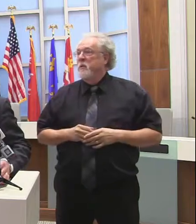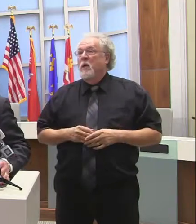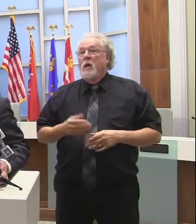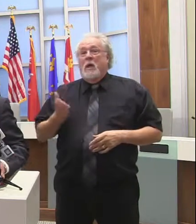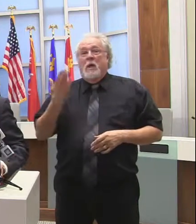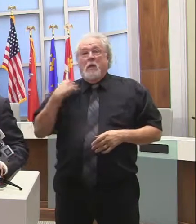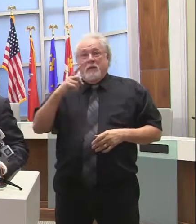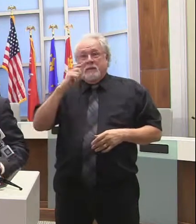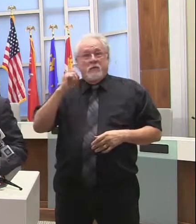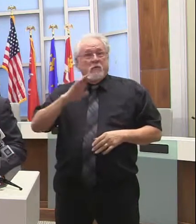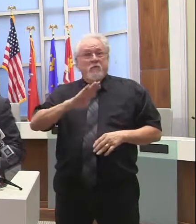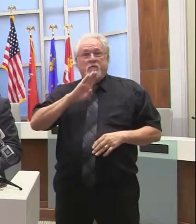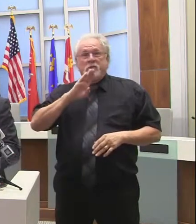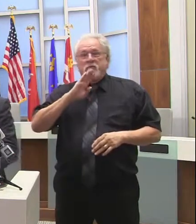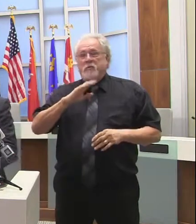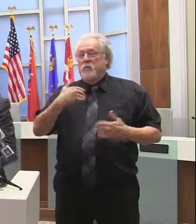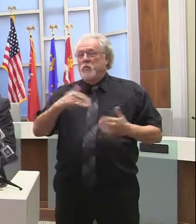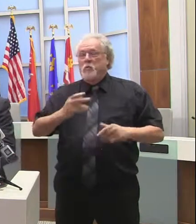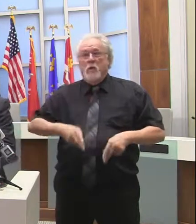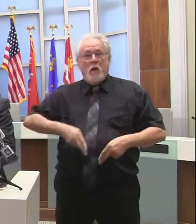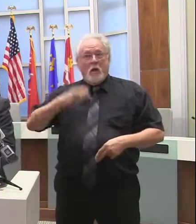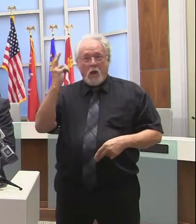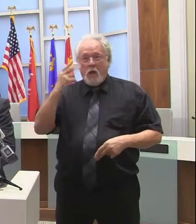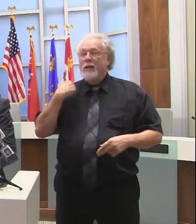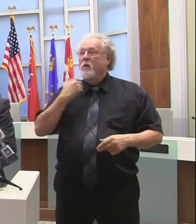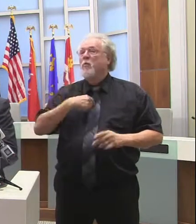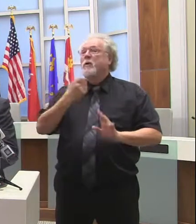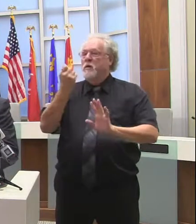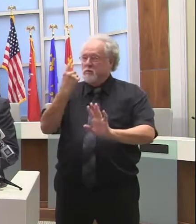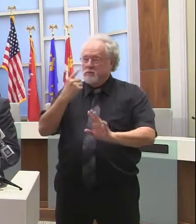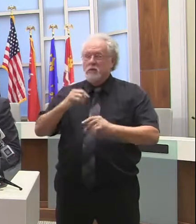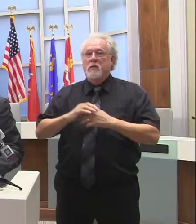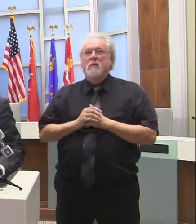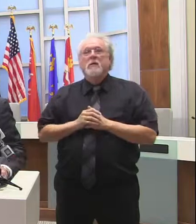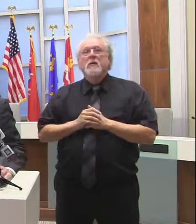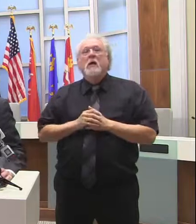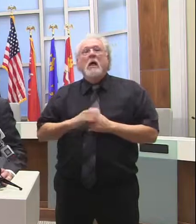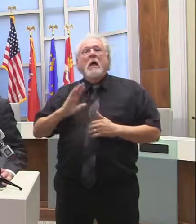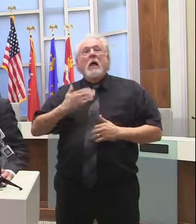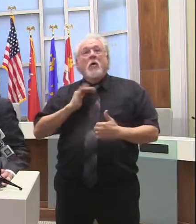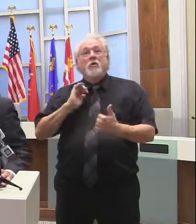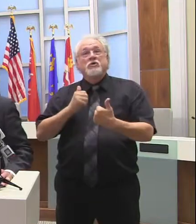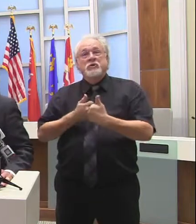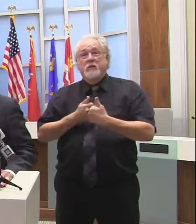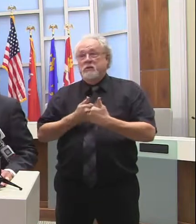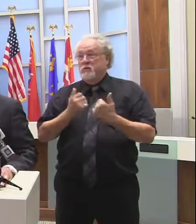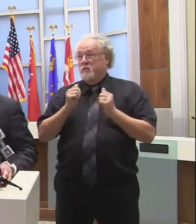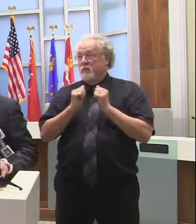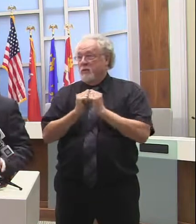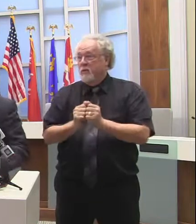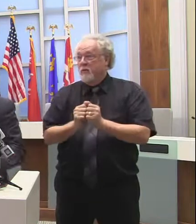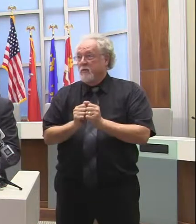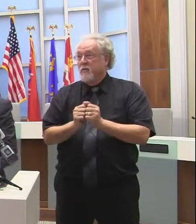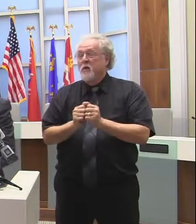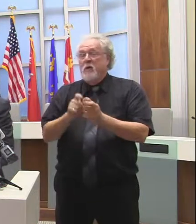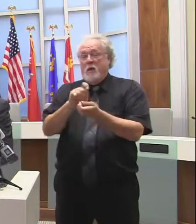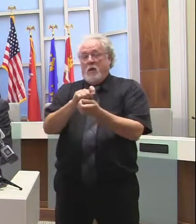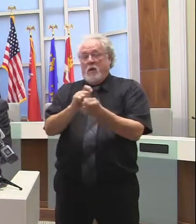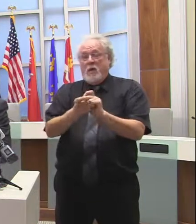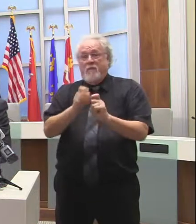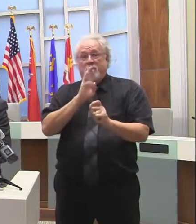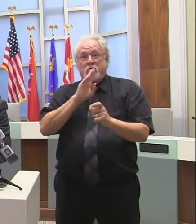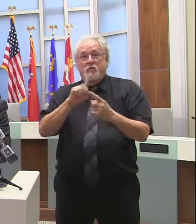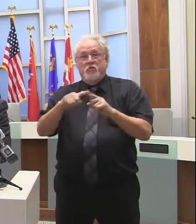Last summer, frustrations ran high, and we understand that. Our challenge collectively is to turn that frustration